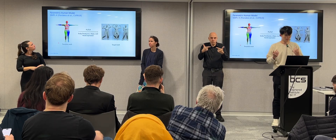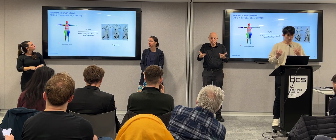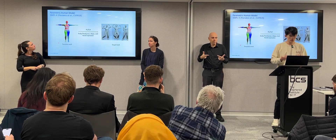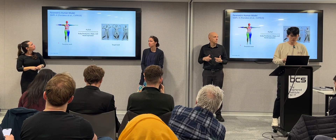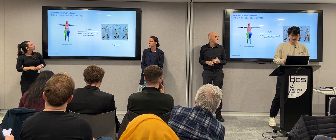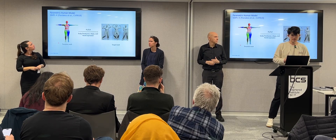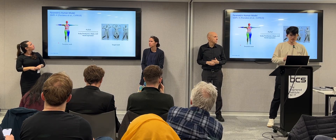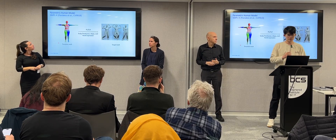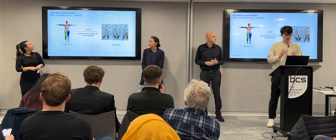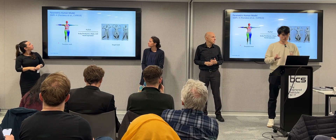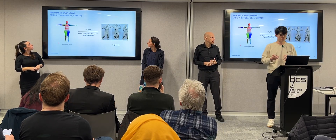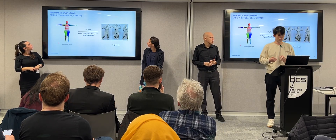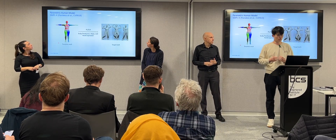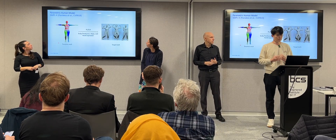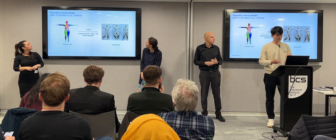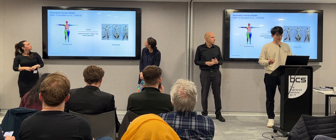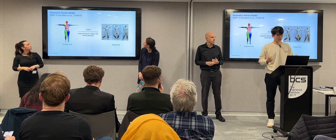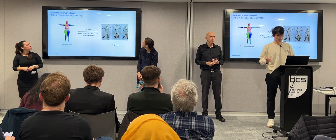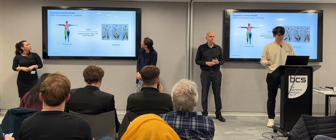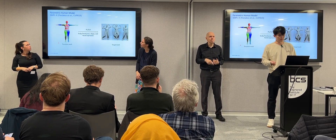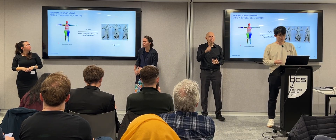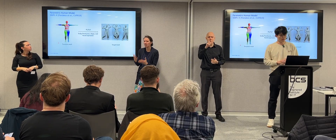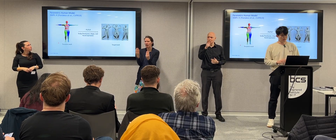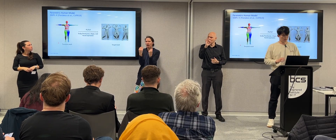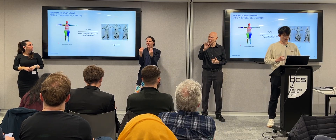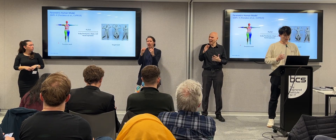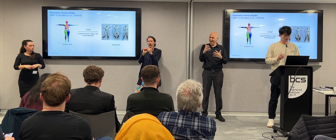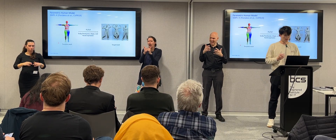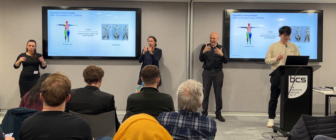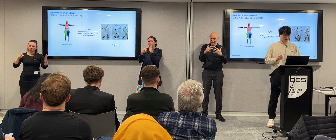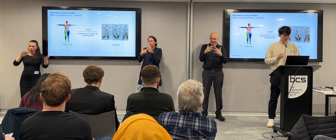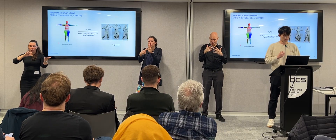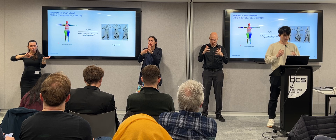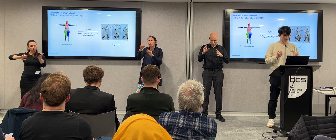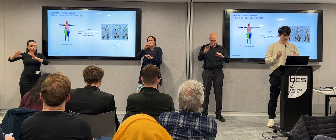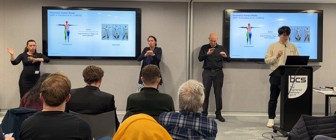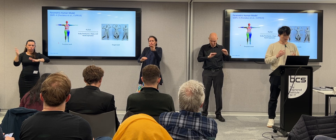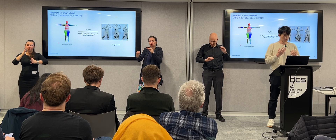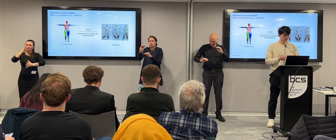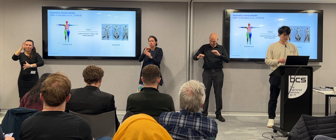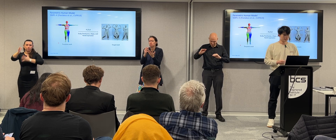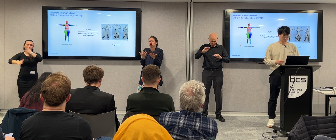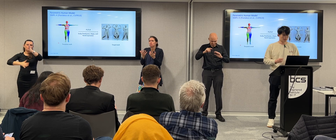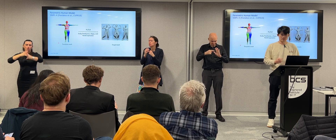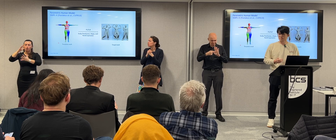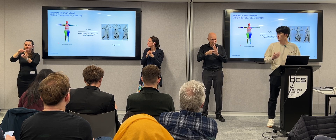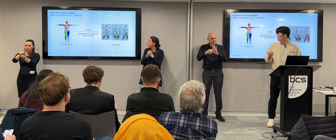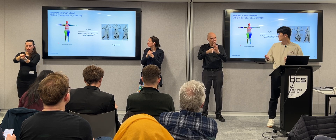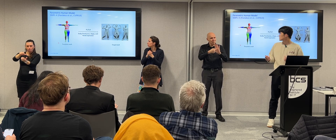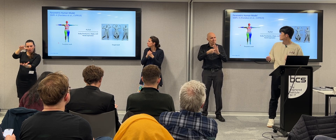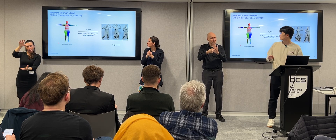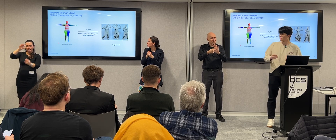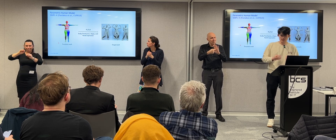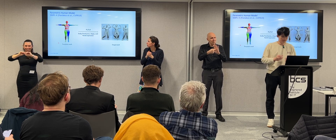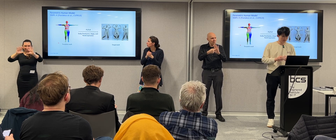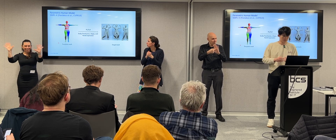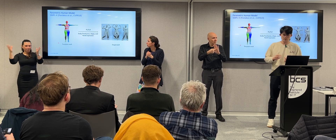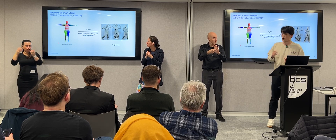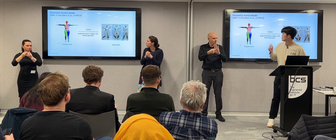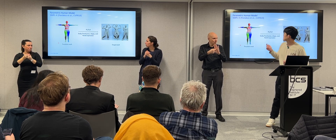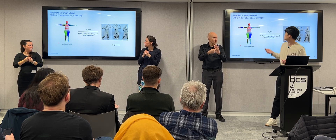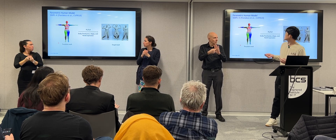So now the question is how to represent the motions, and we leverage a widely